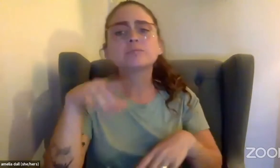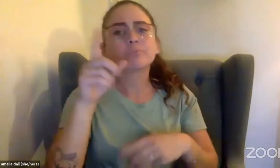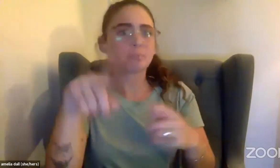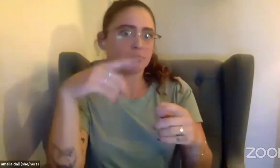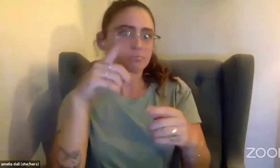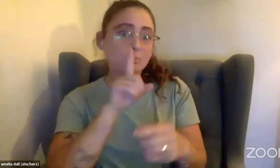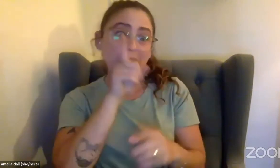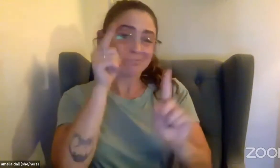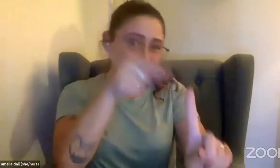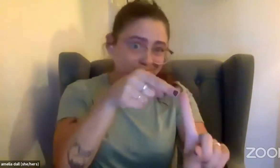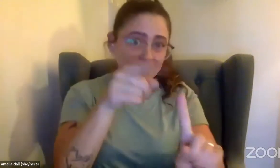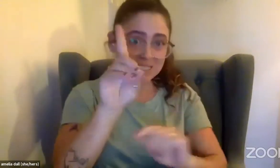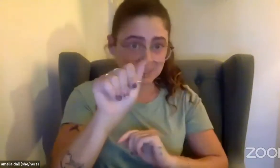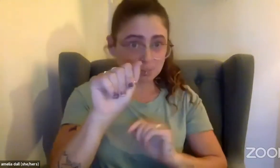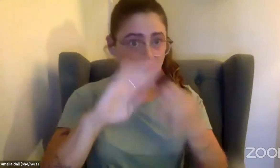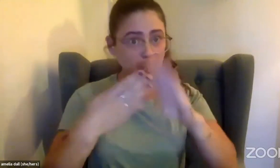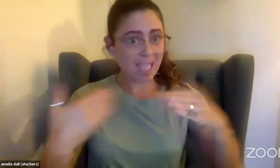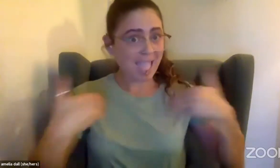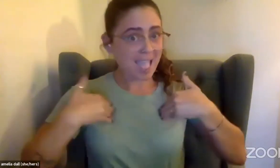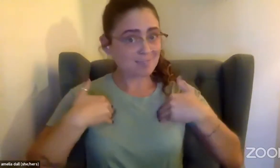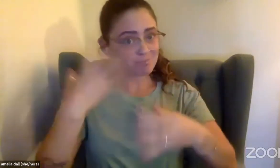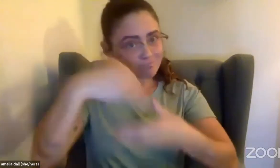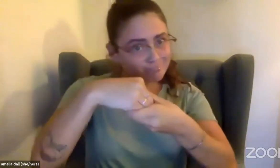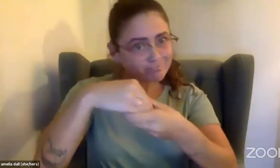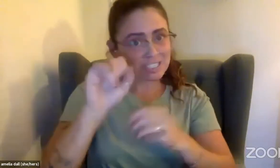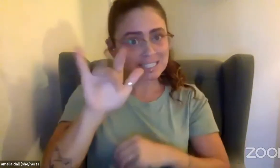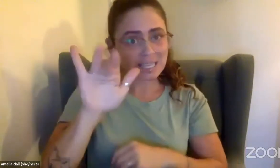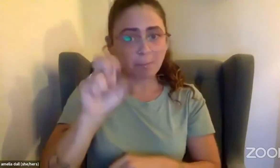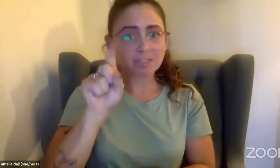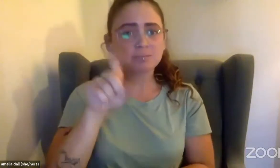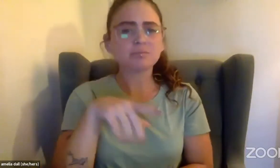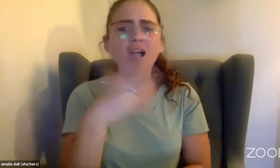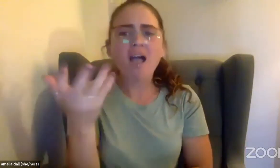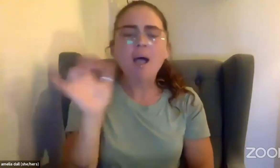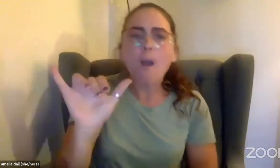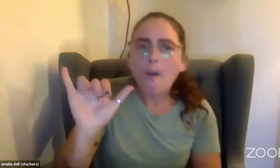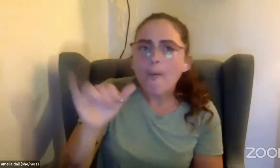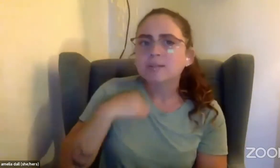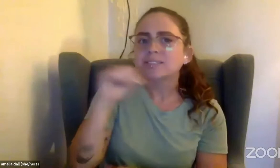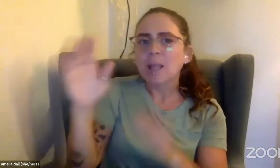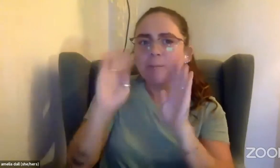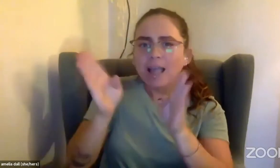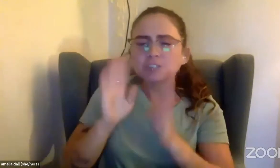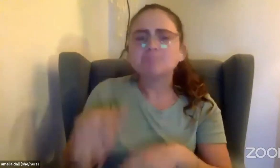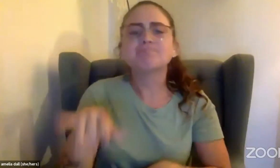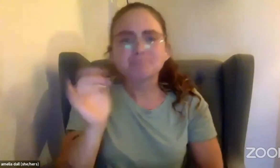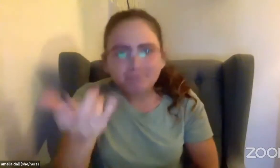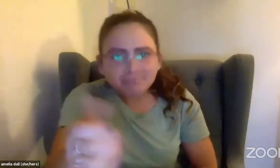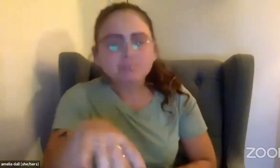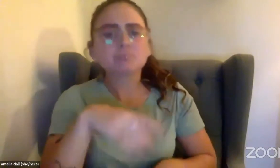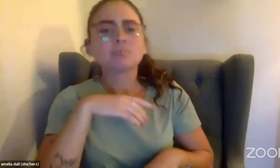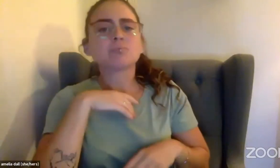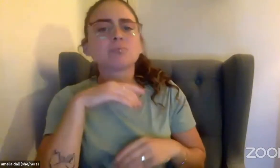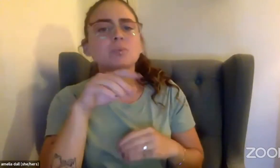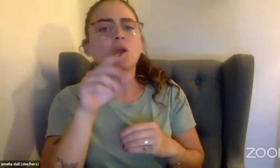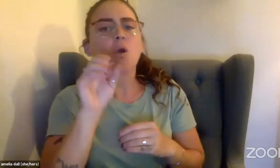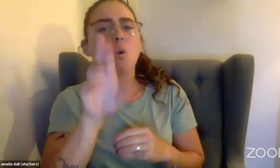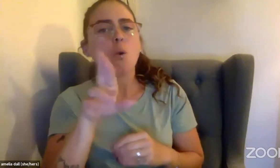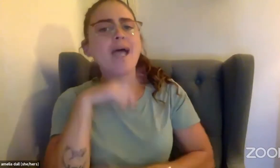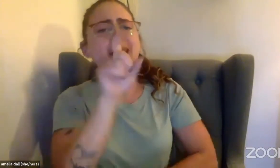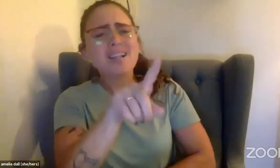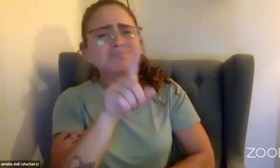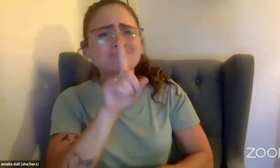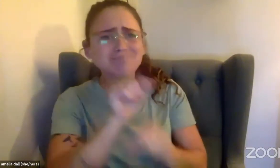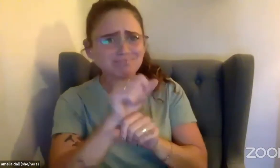really care about the syllabus, I guess, and including that diversity is very important, and including disabilities in that diversity